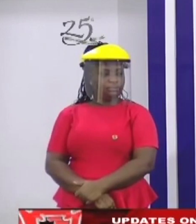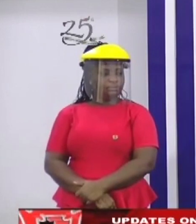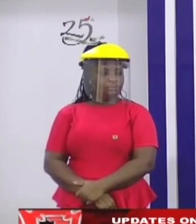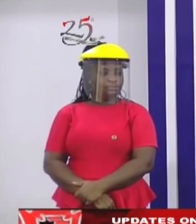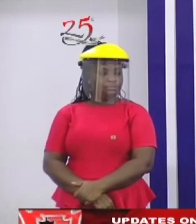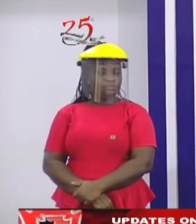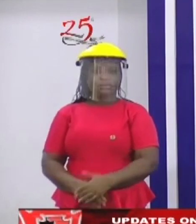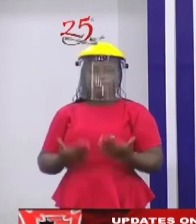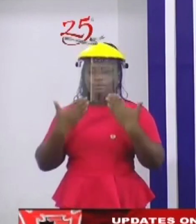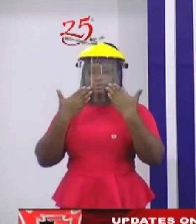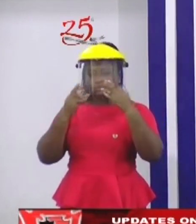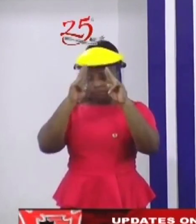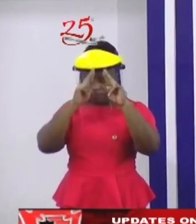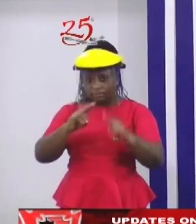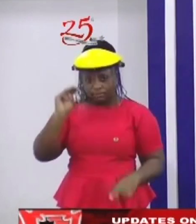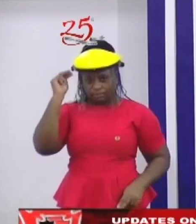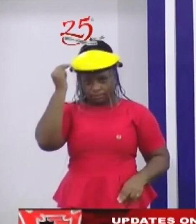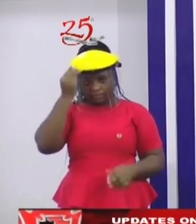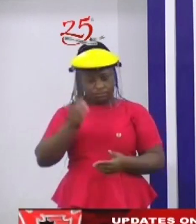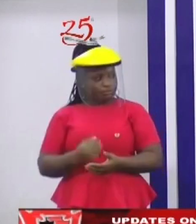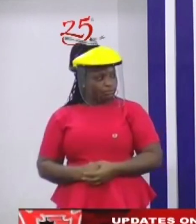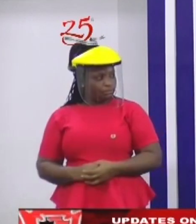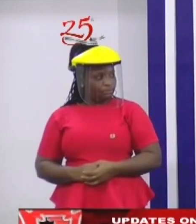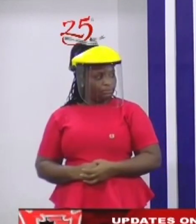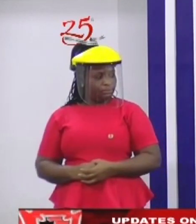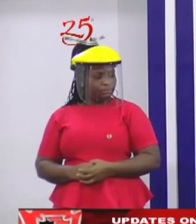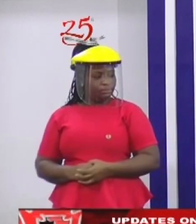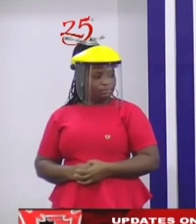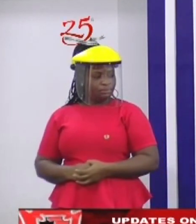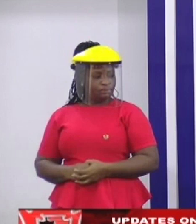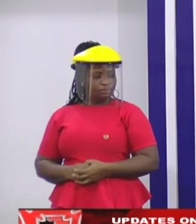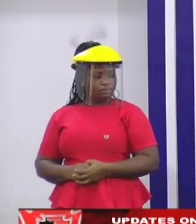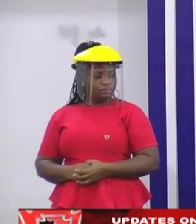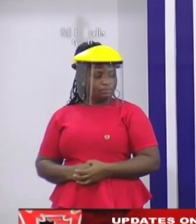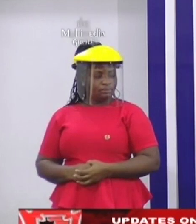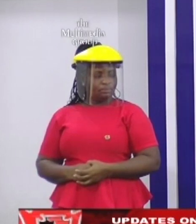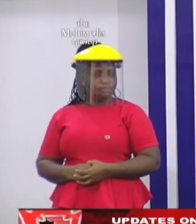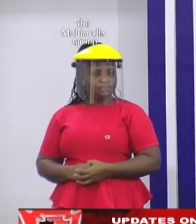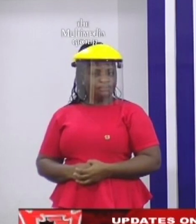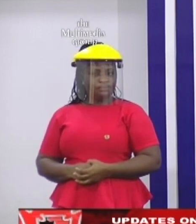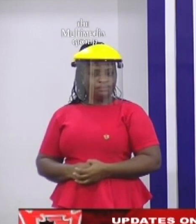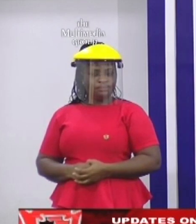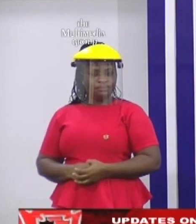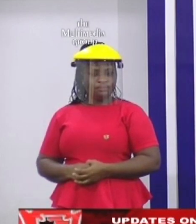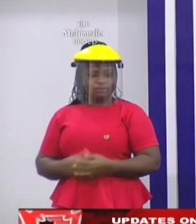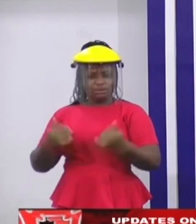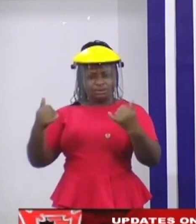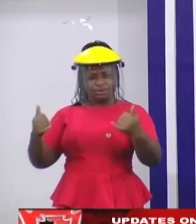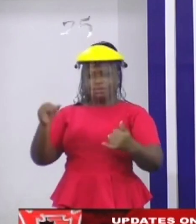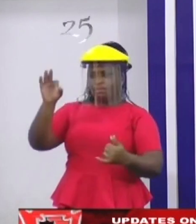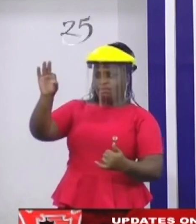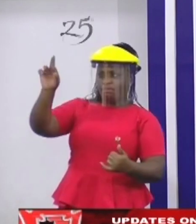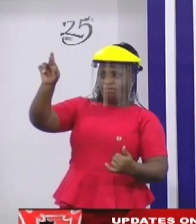Thank you, Honorable Minister. I'll take some of the questions and provide some response. Frontline